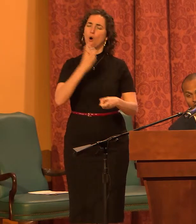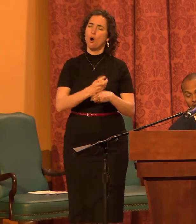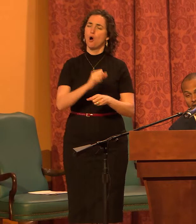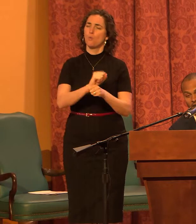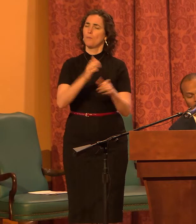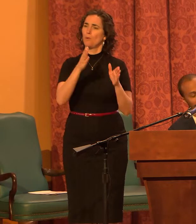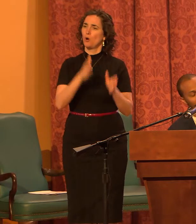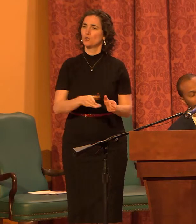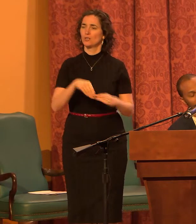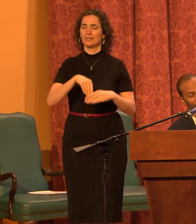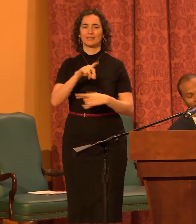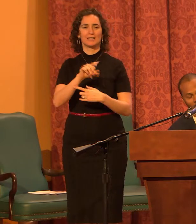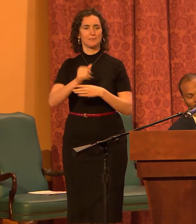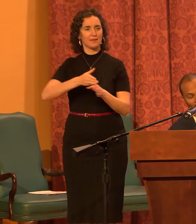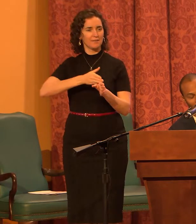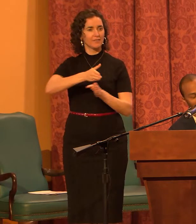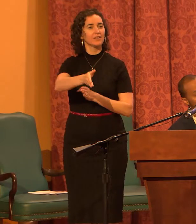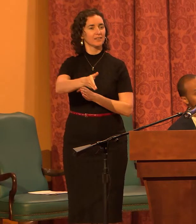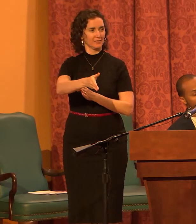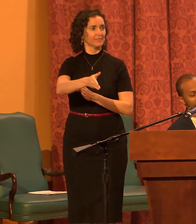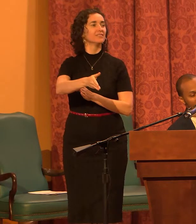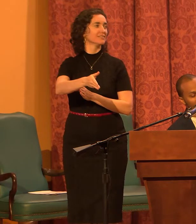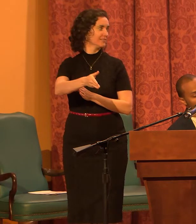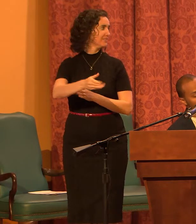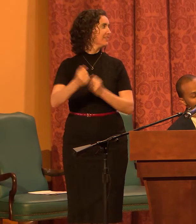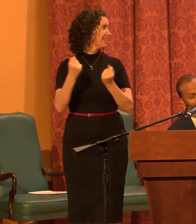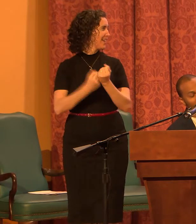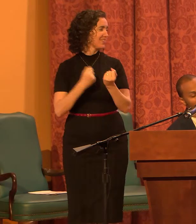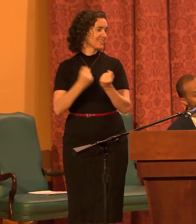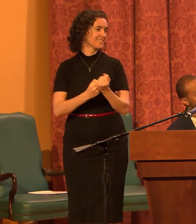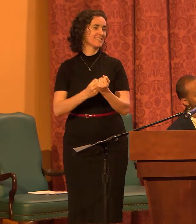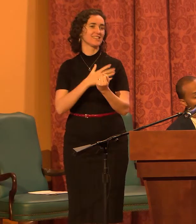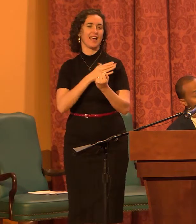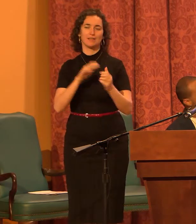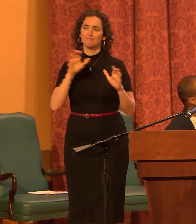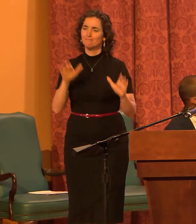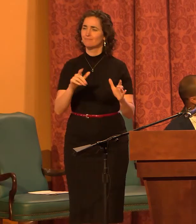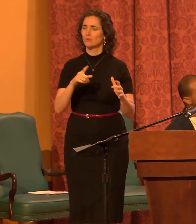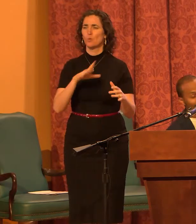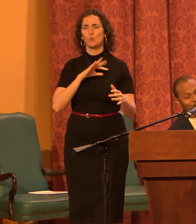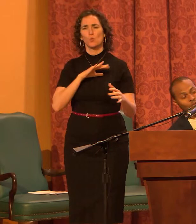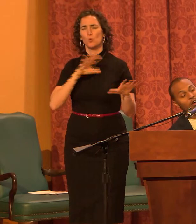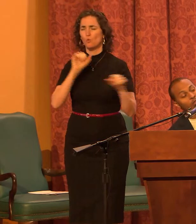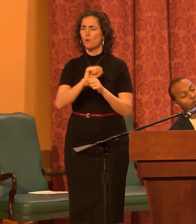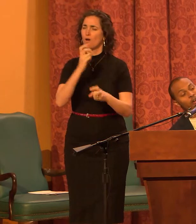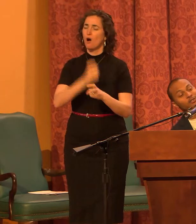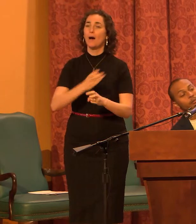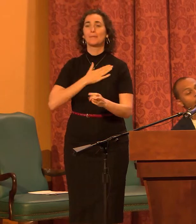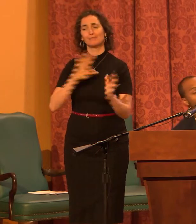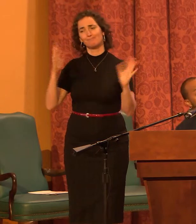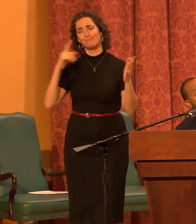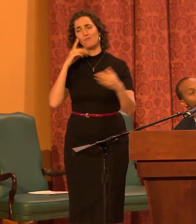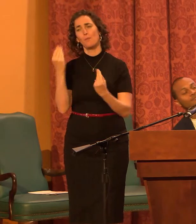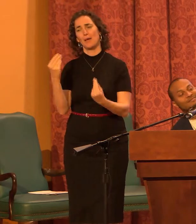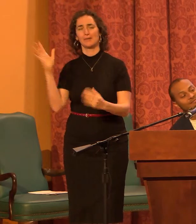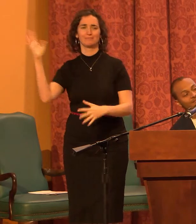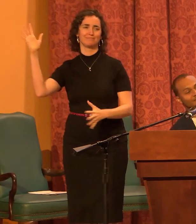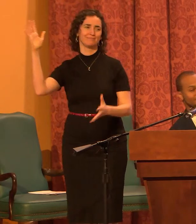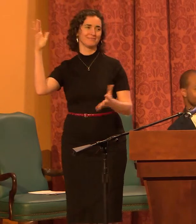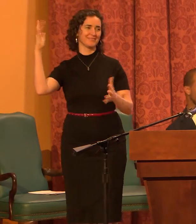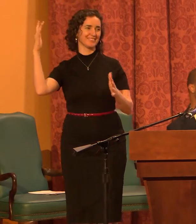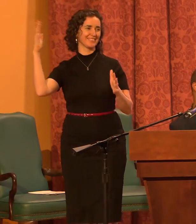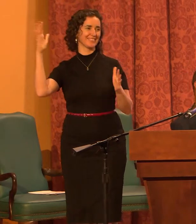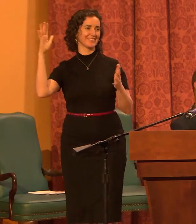person in disability advocacy and affairs ever. So let's round of applause for Bambi.